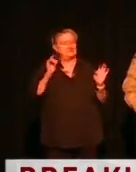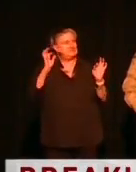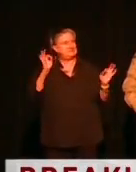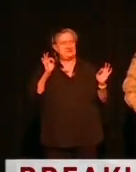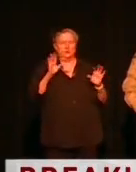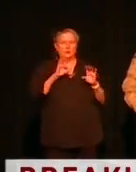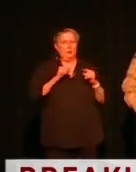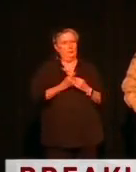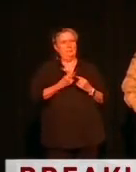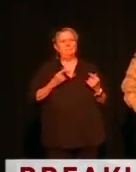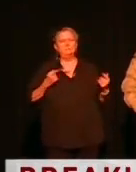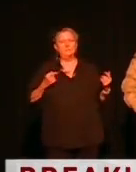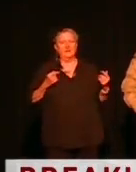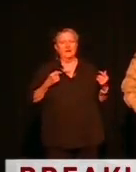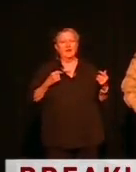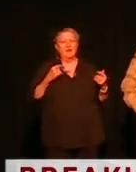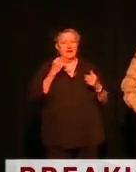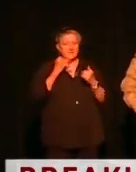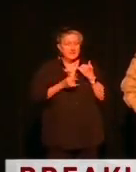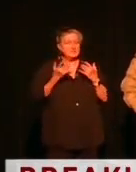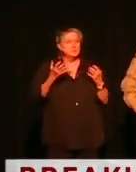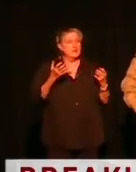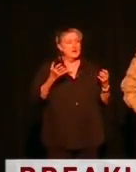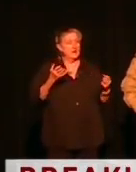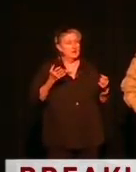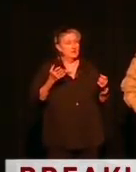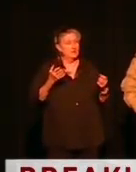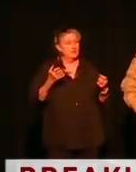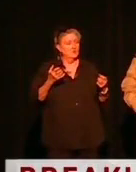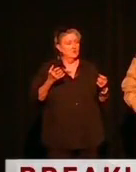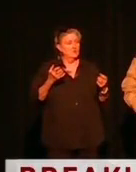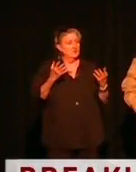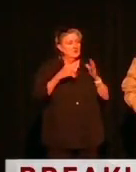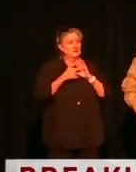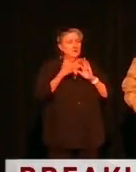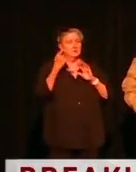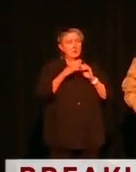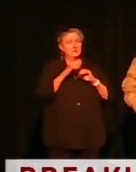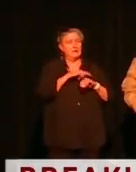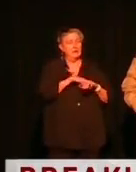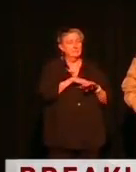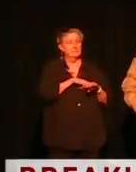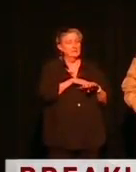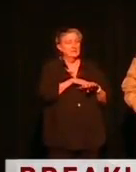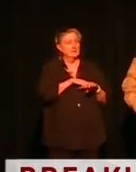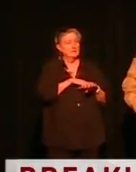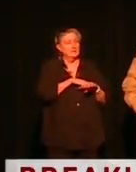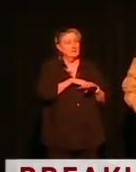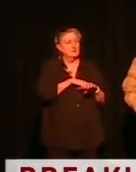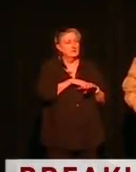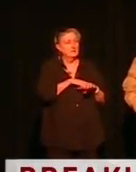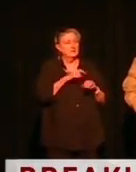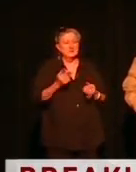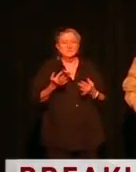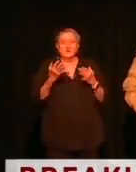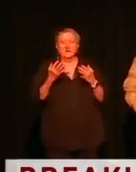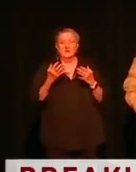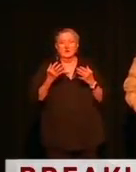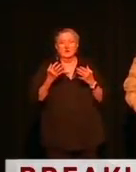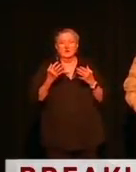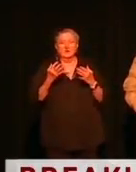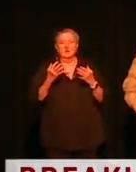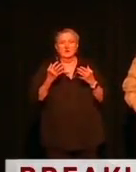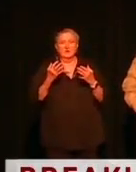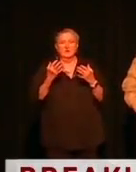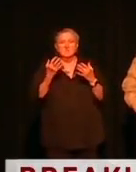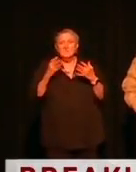tremendous group of men and women. And then lastly, I just want to indicate one more time that this fire is not going to be